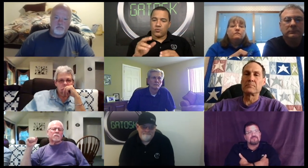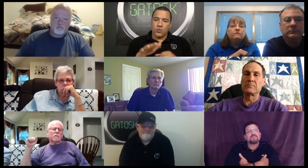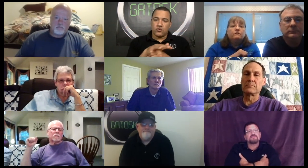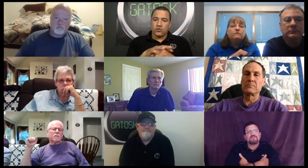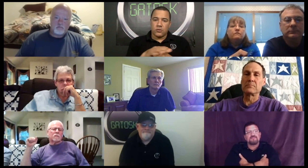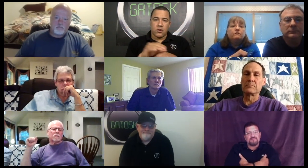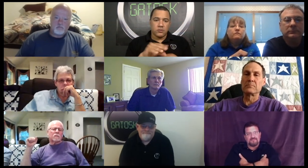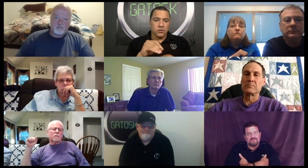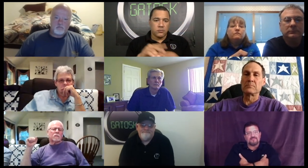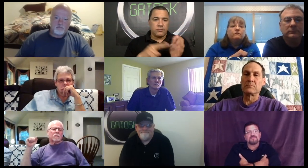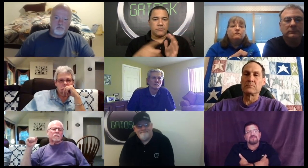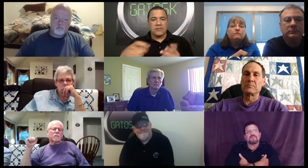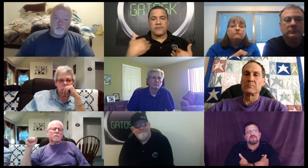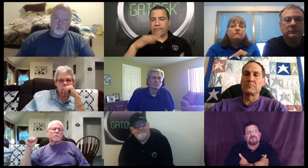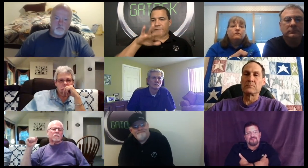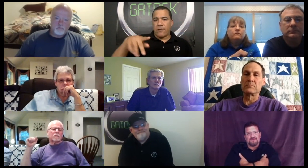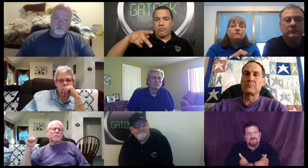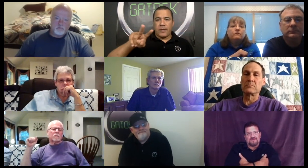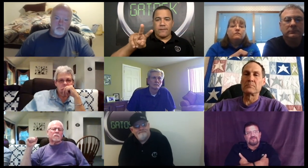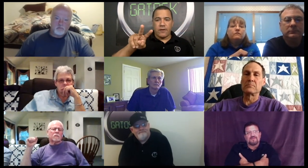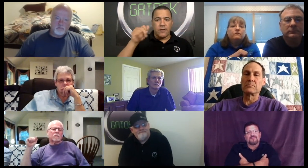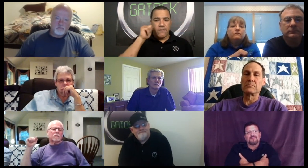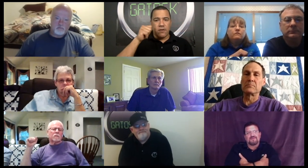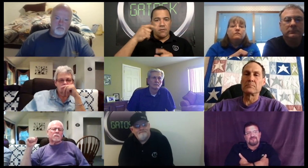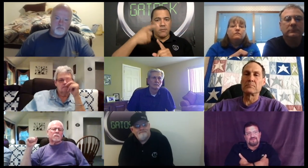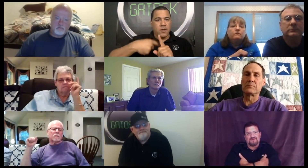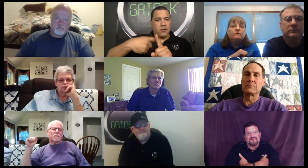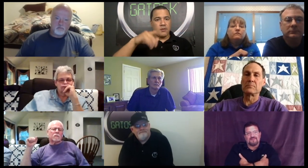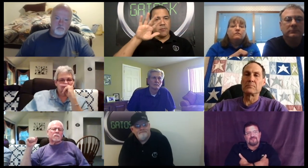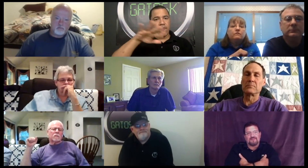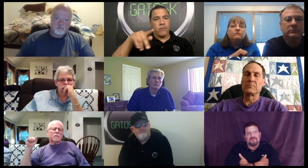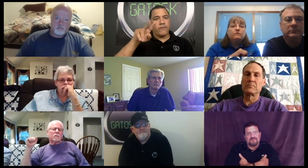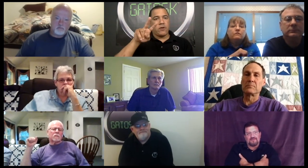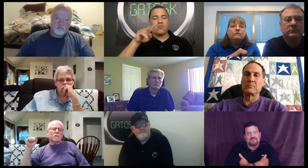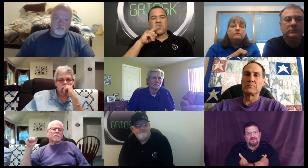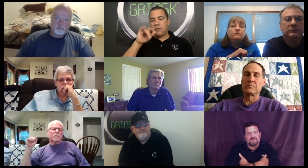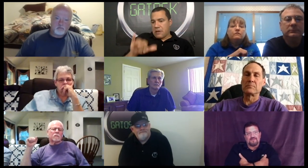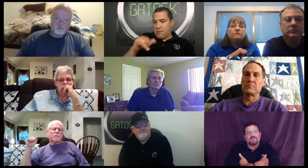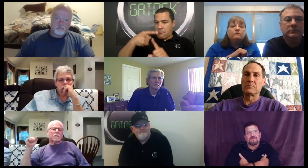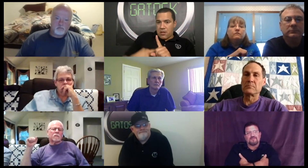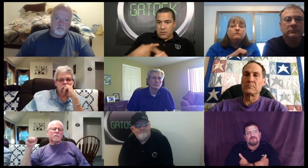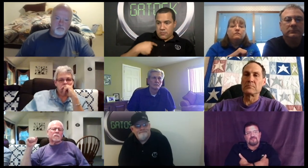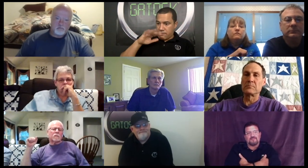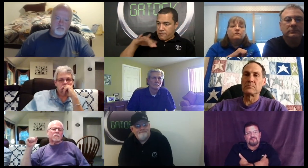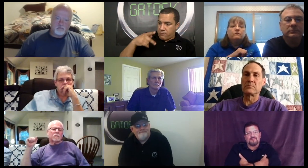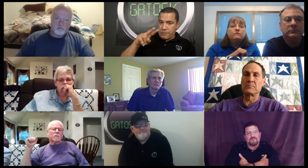RC, another requirement, regional counselor. So you must have 55 PV every month, 55. So that for that